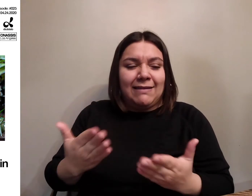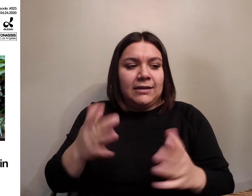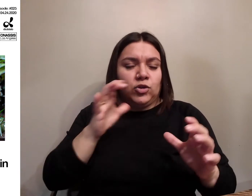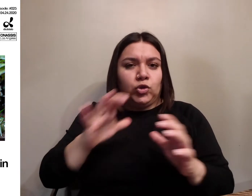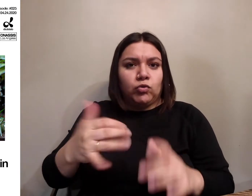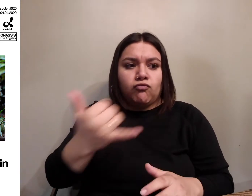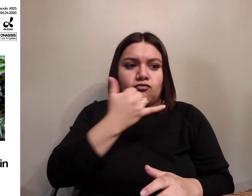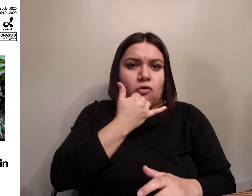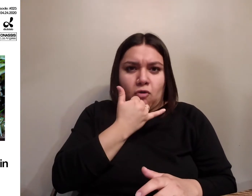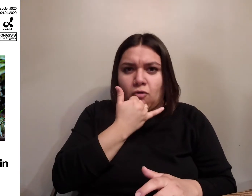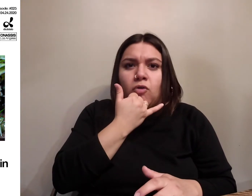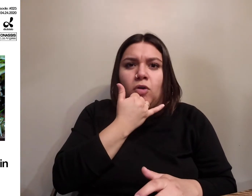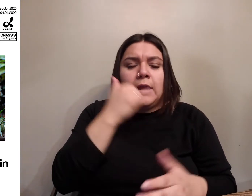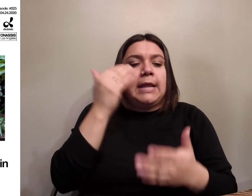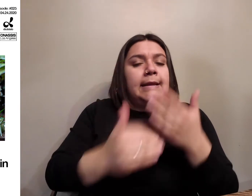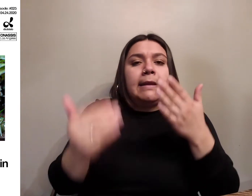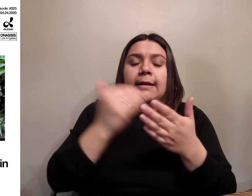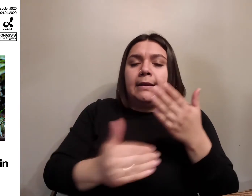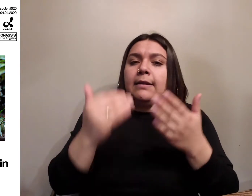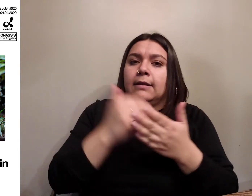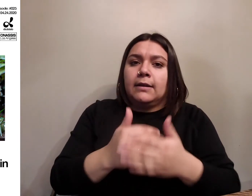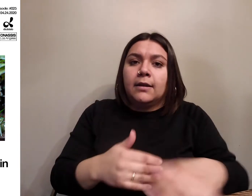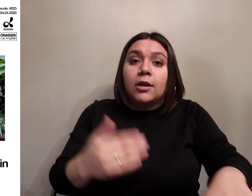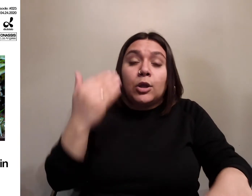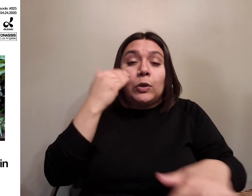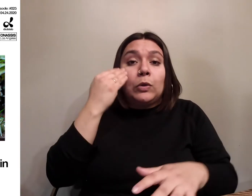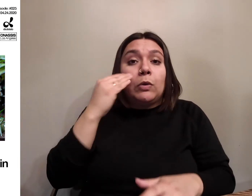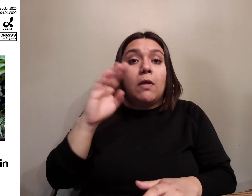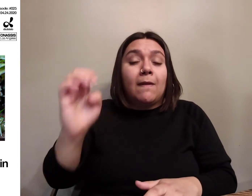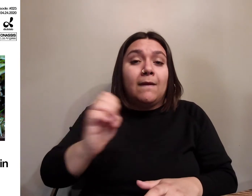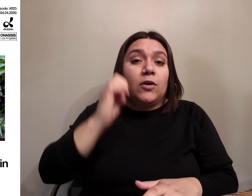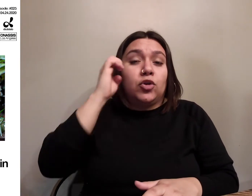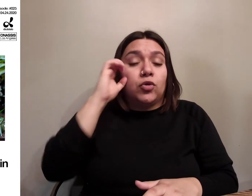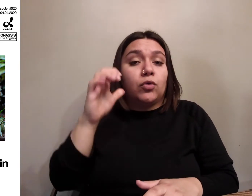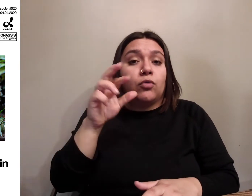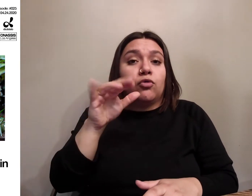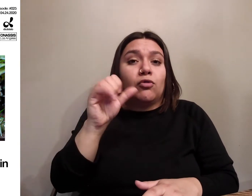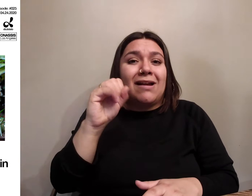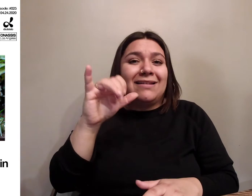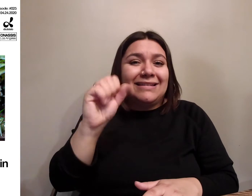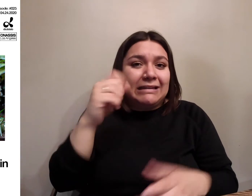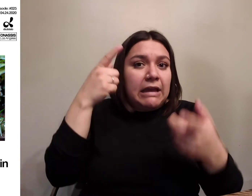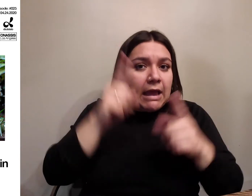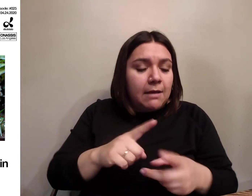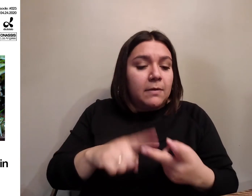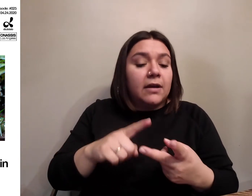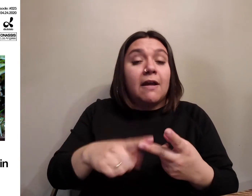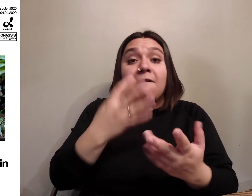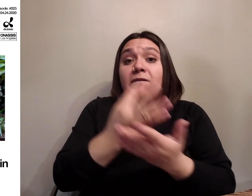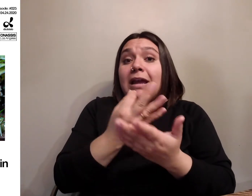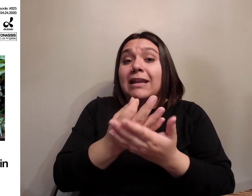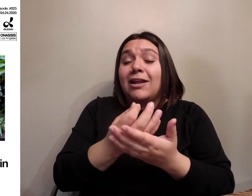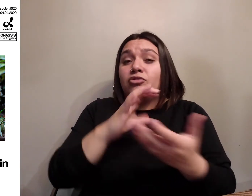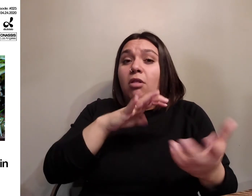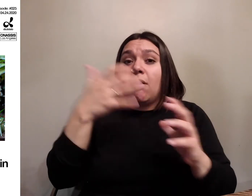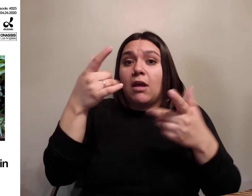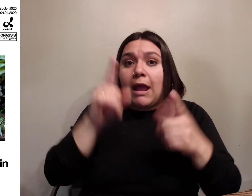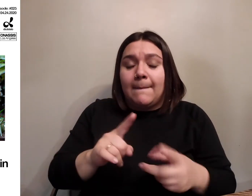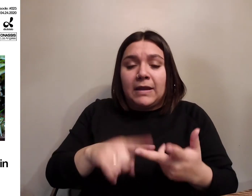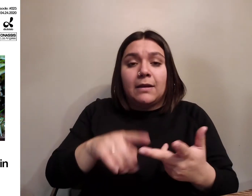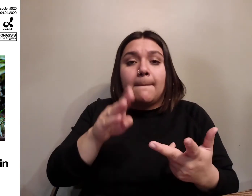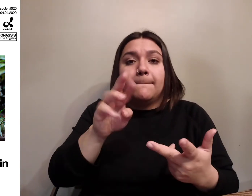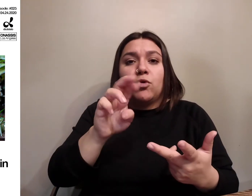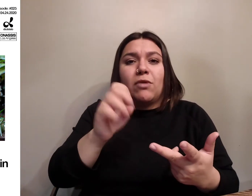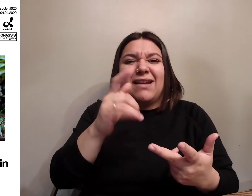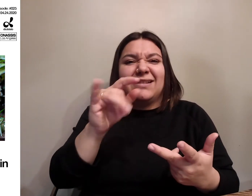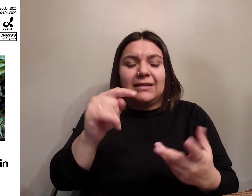any of these coming. And I think part of the reason is because everybody is so atomized. We know our own field well,